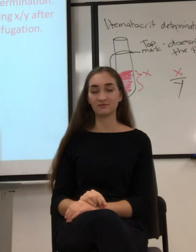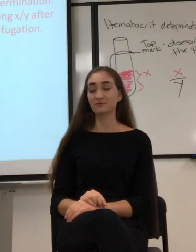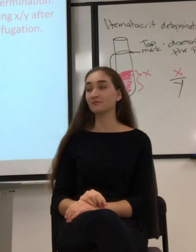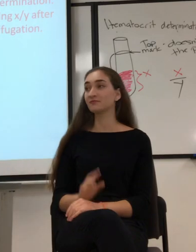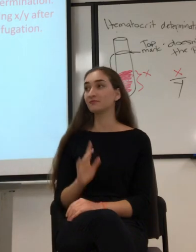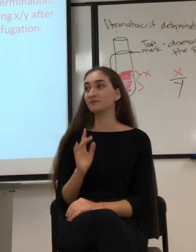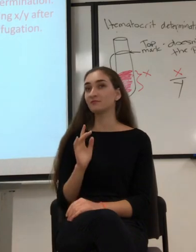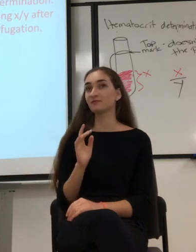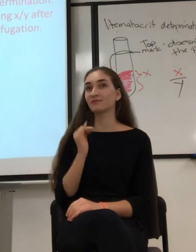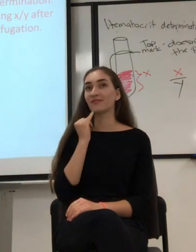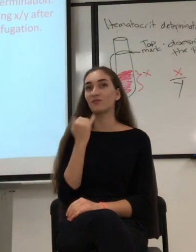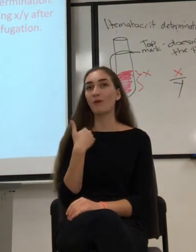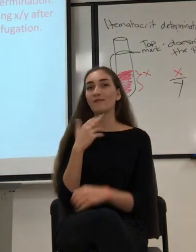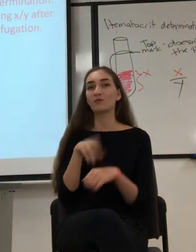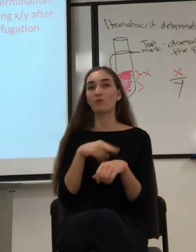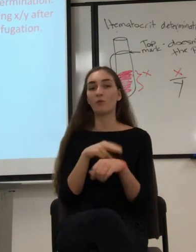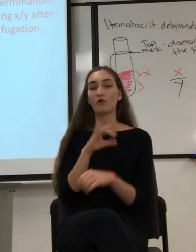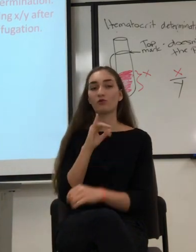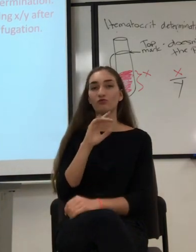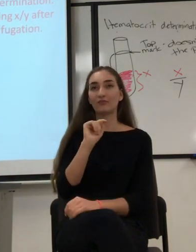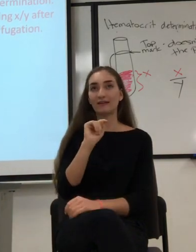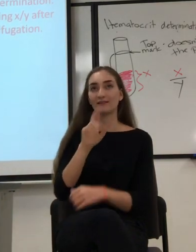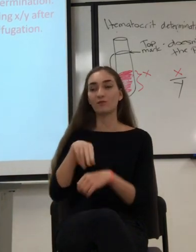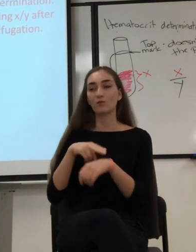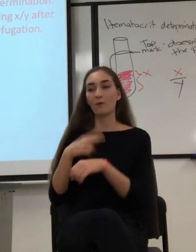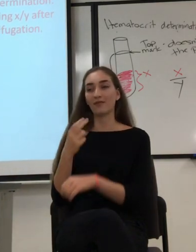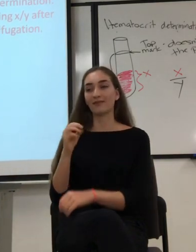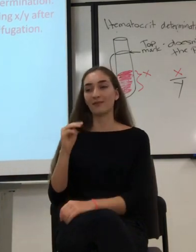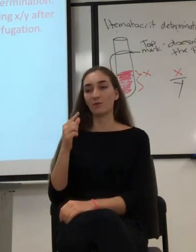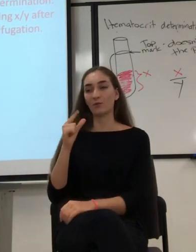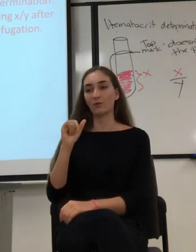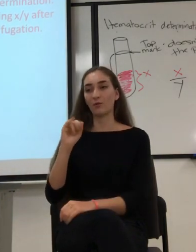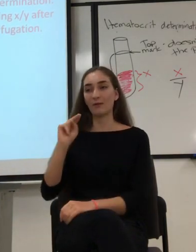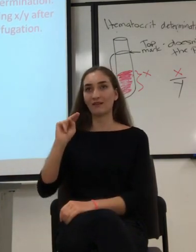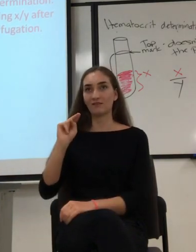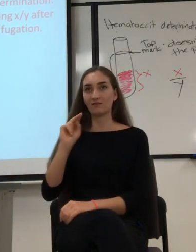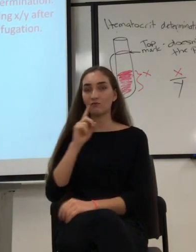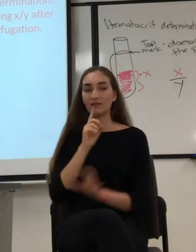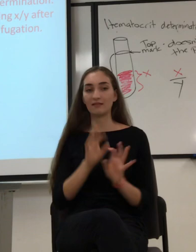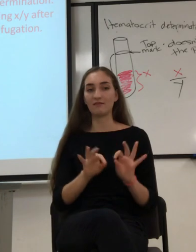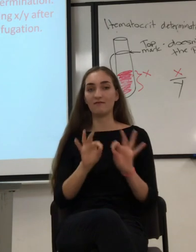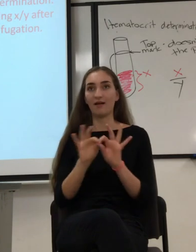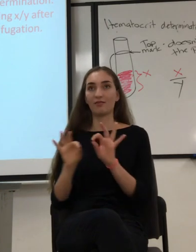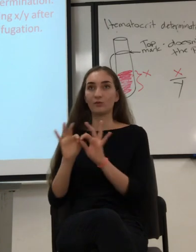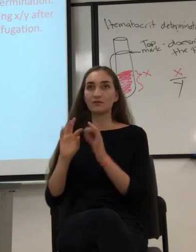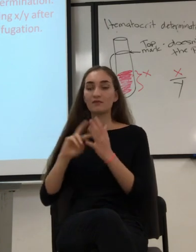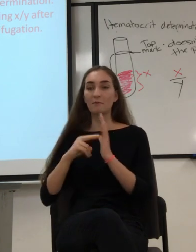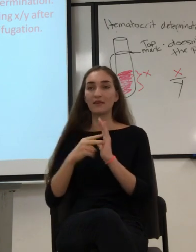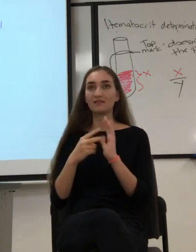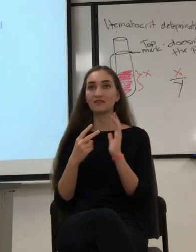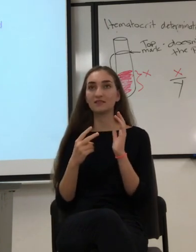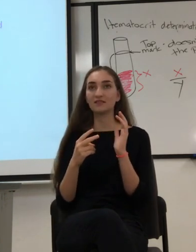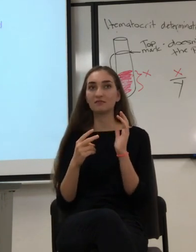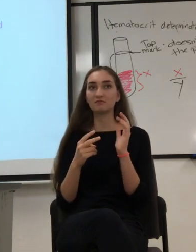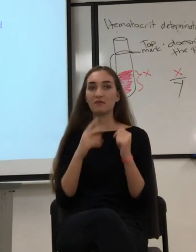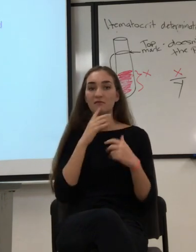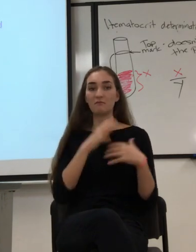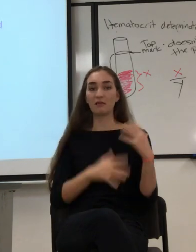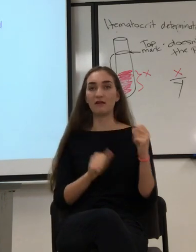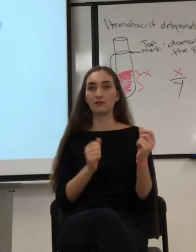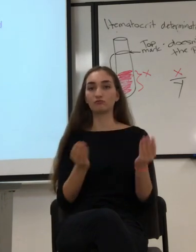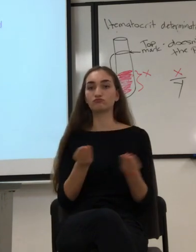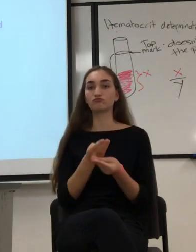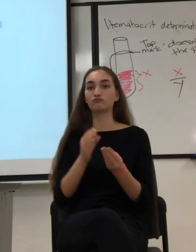So if you got normal crit, normal hemoglobin values, basically the oxygen can carry blood well enough. You don't worry about that